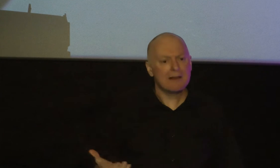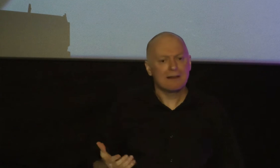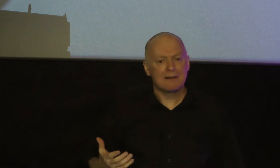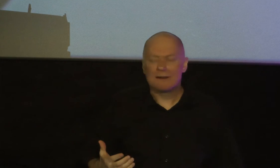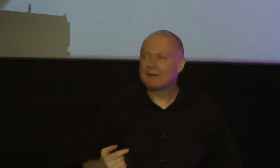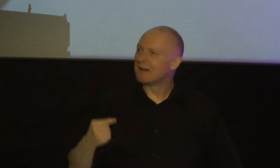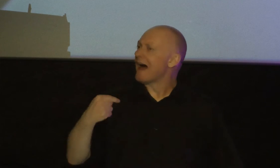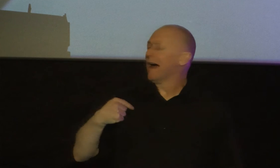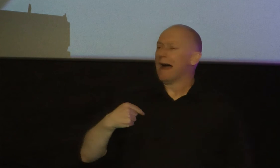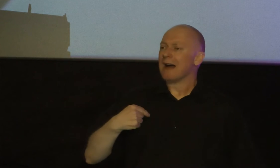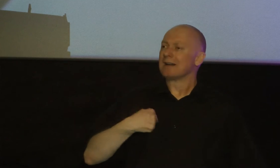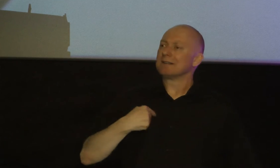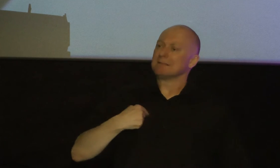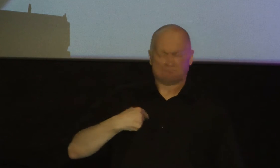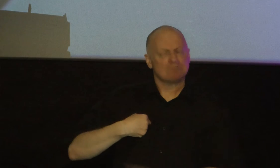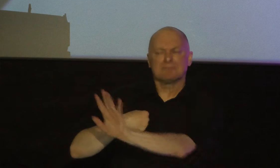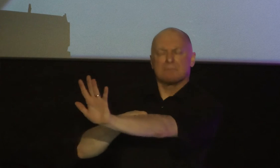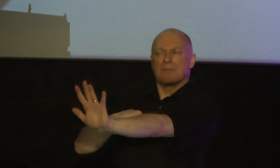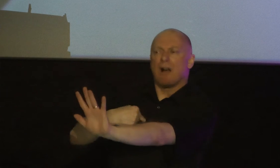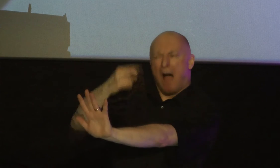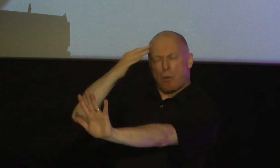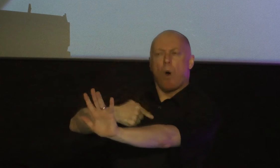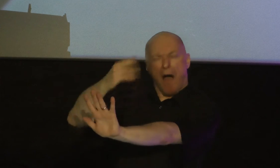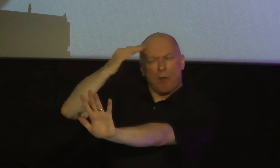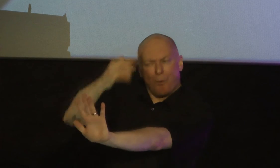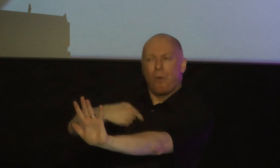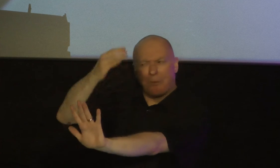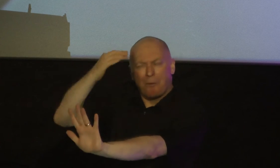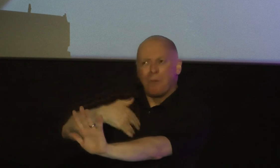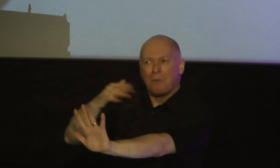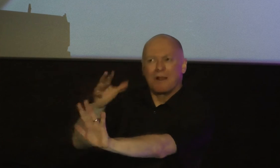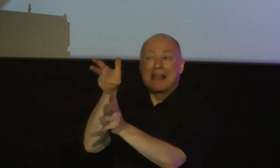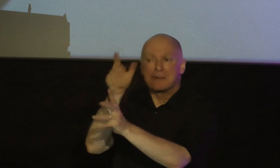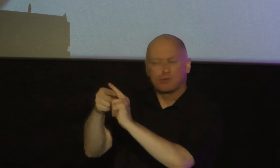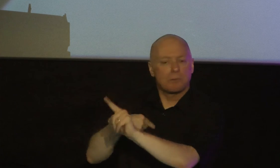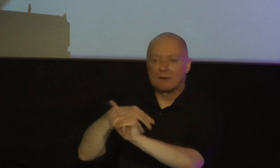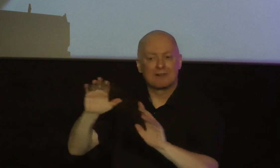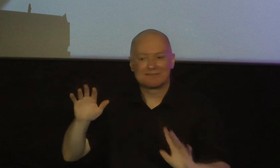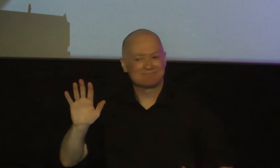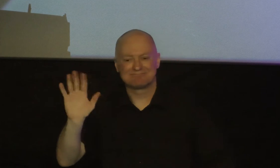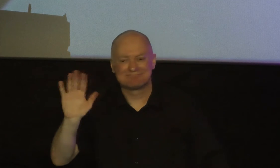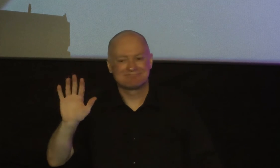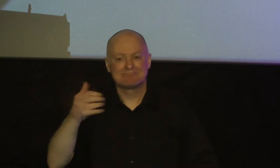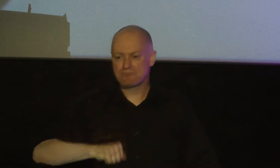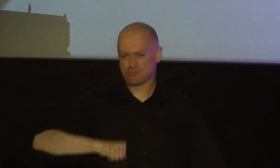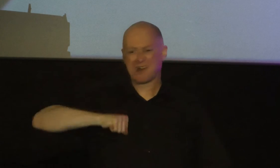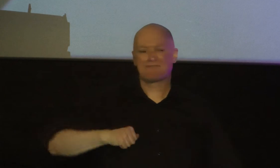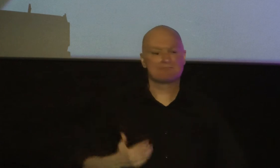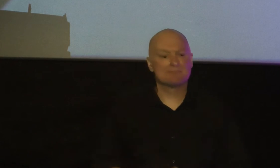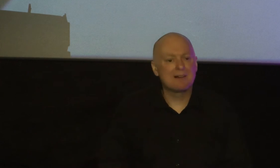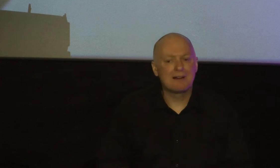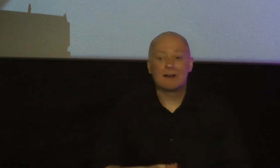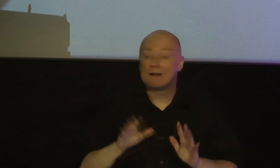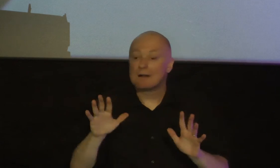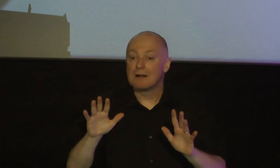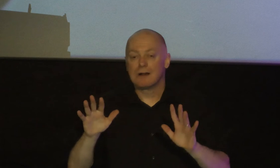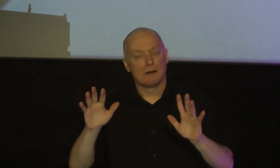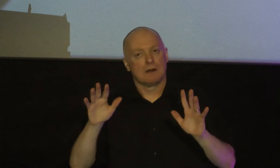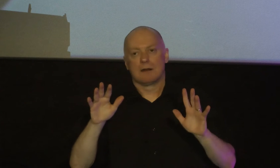only want to hear themselves they only want others to hear them speak and the failure to listen